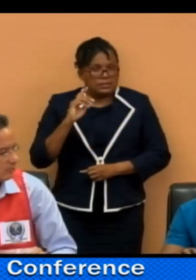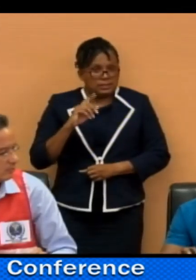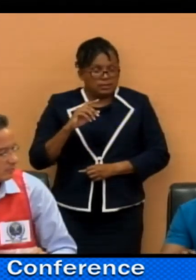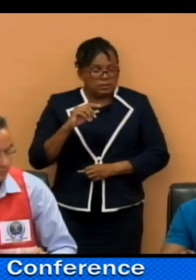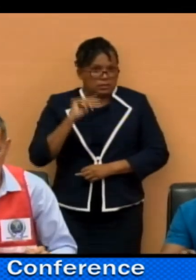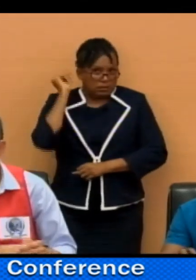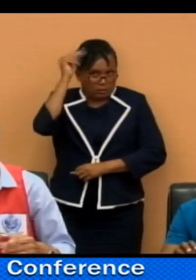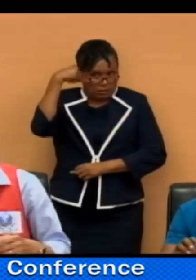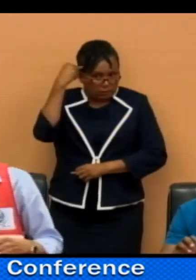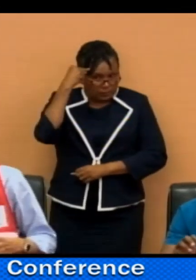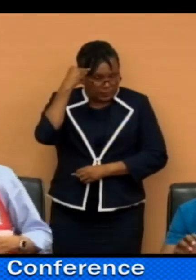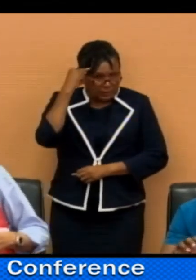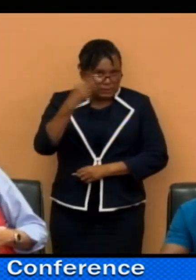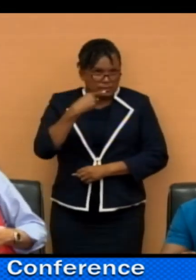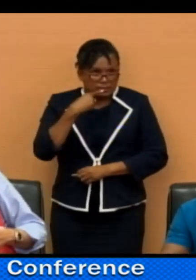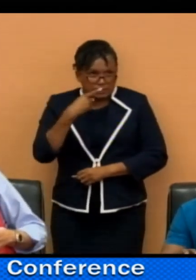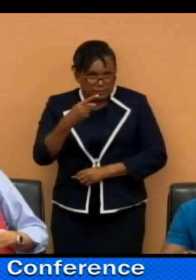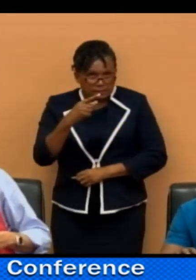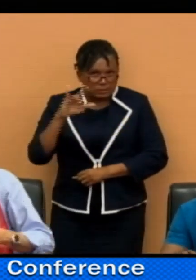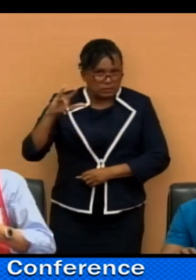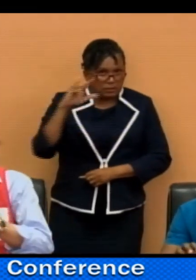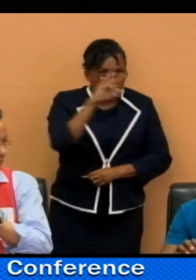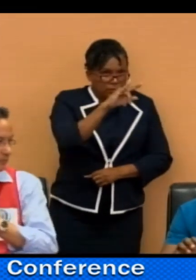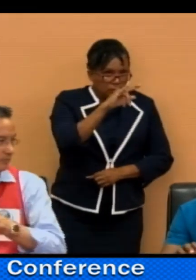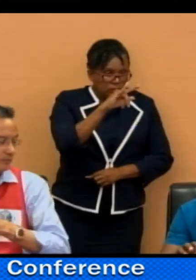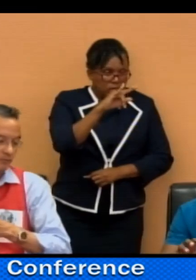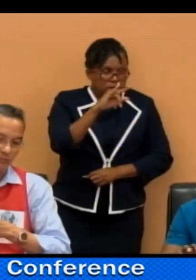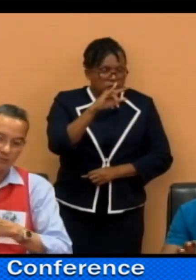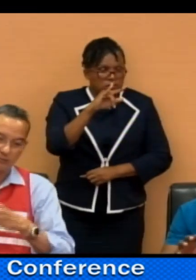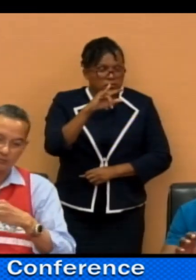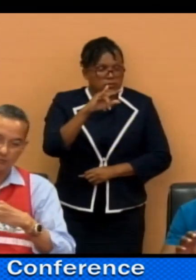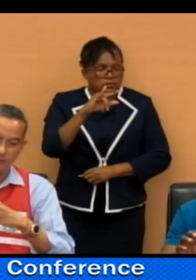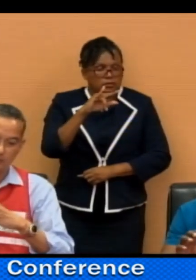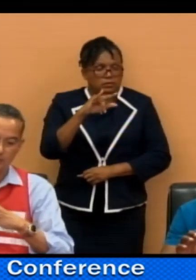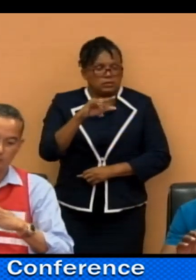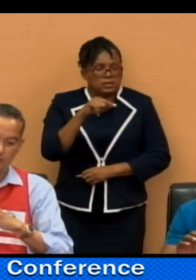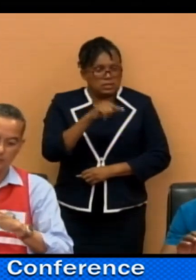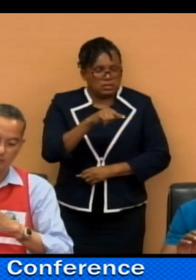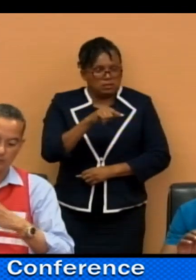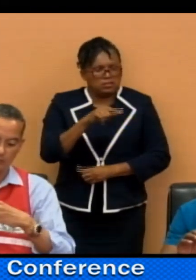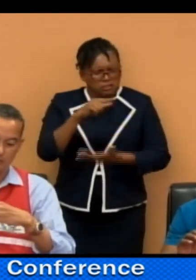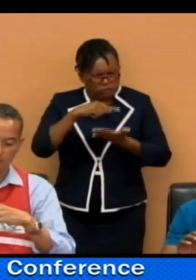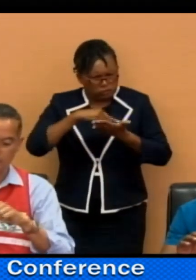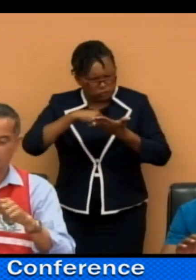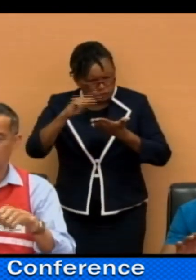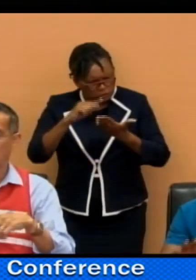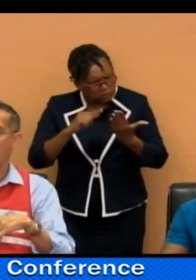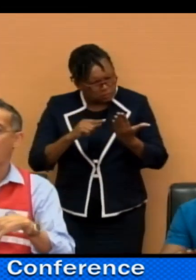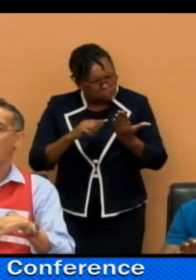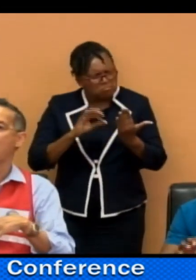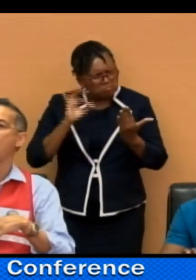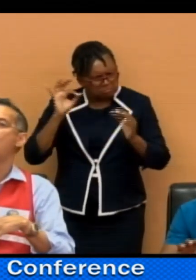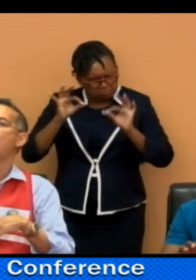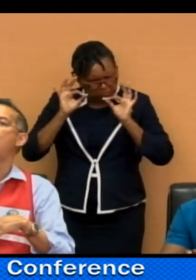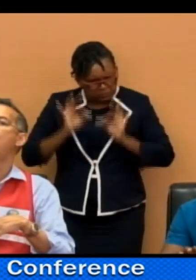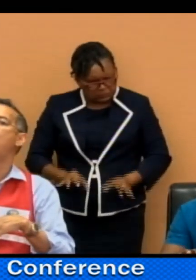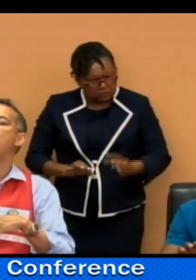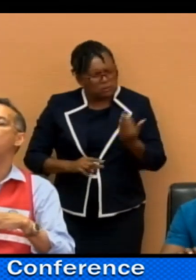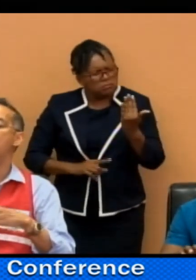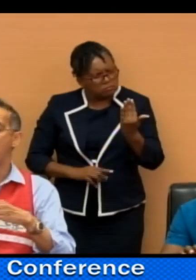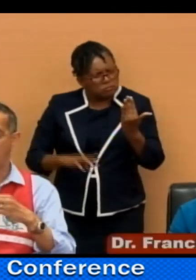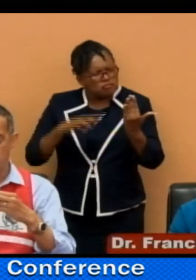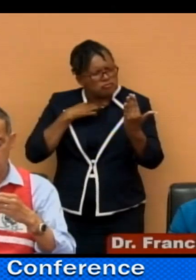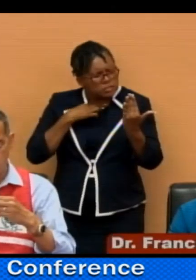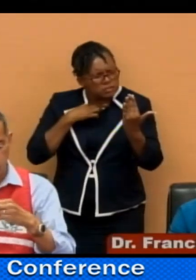airport gets is sent to my desk for me to to decide on the level of risk